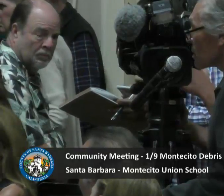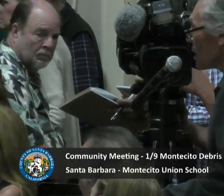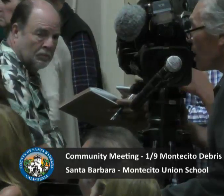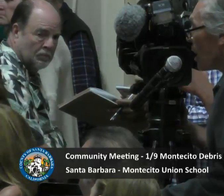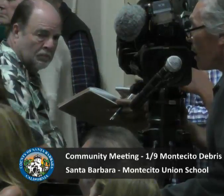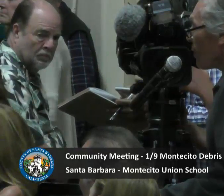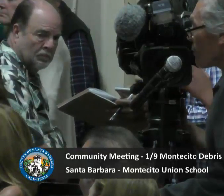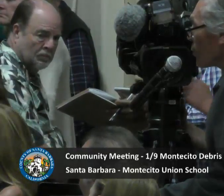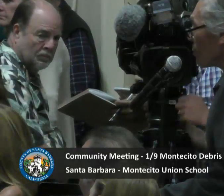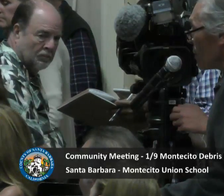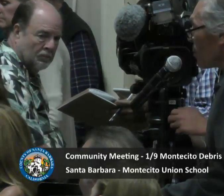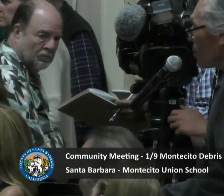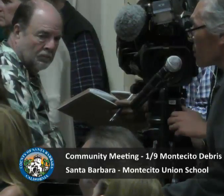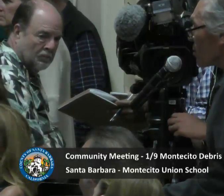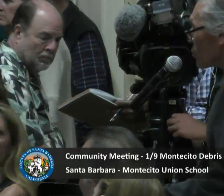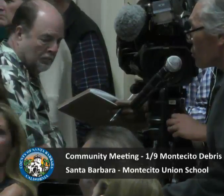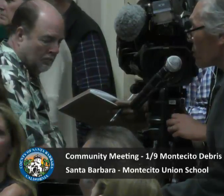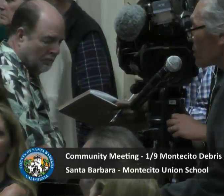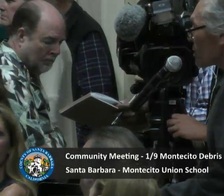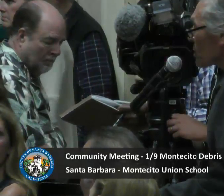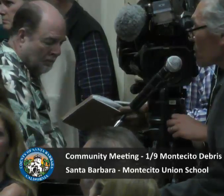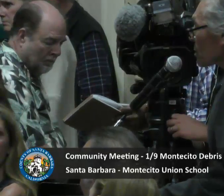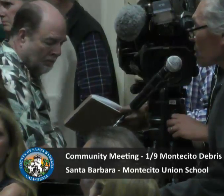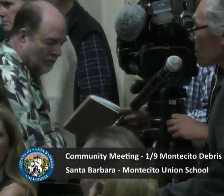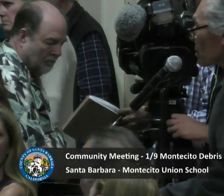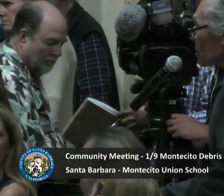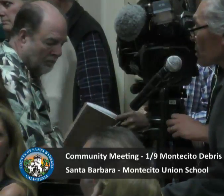Let's do that, everyone. for people and our children.